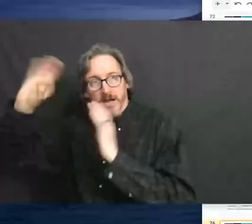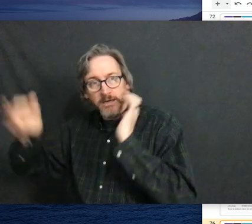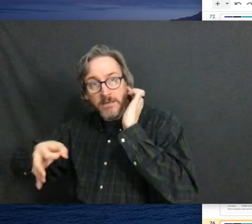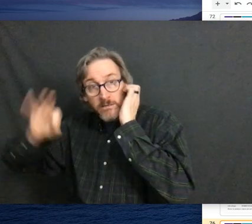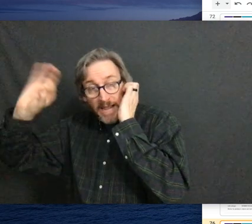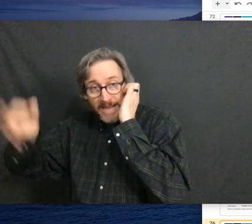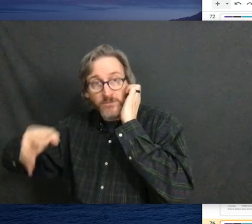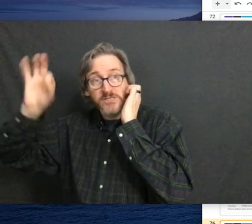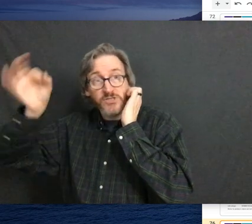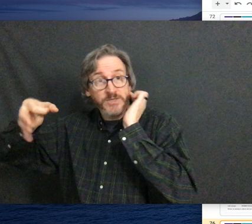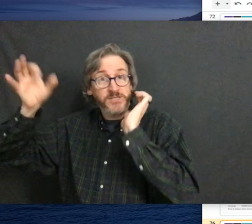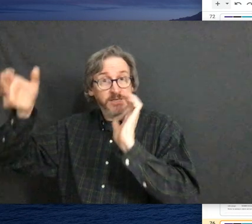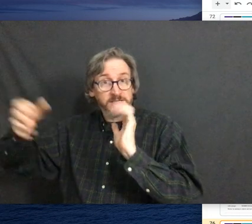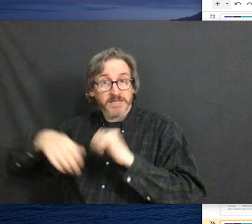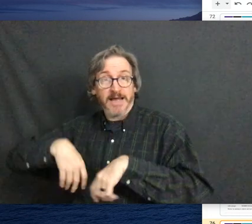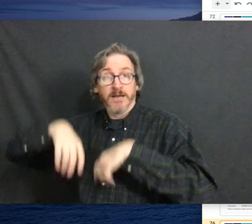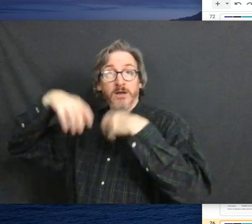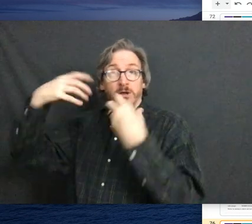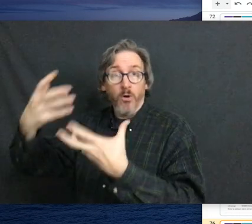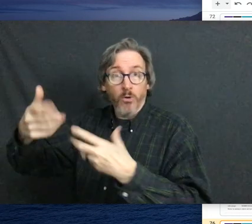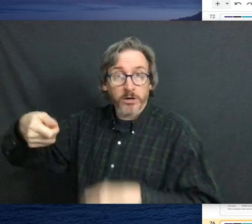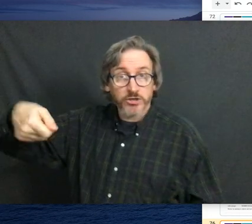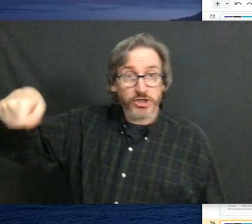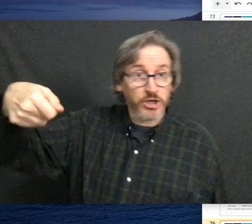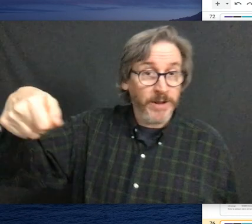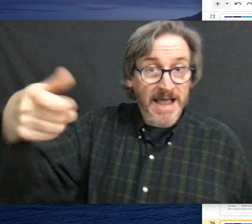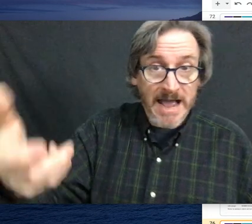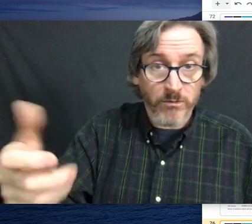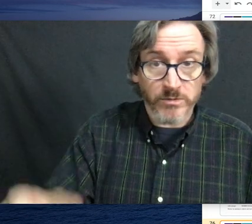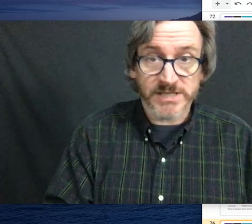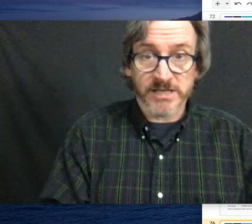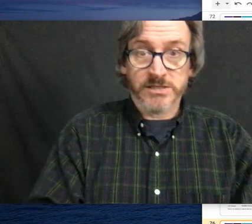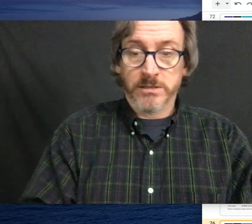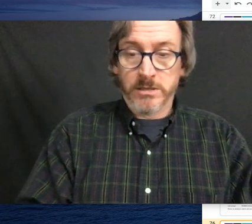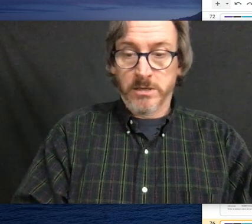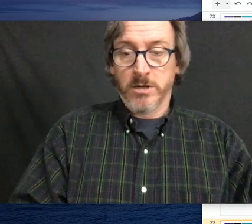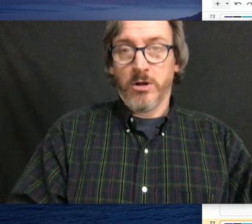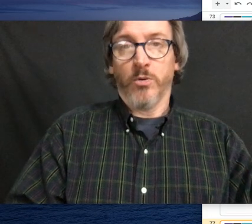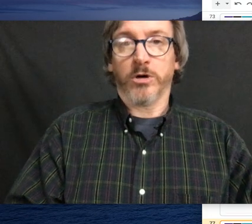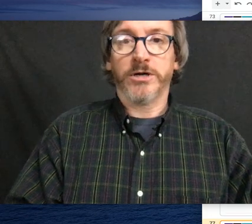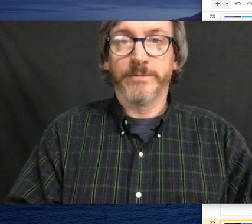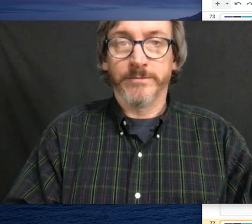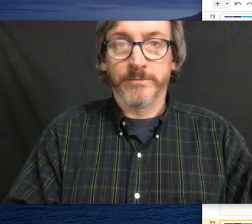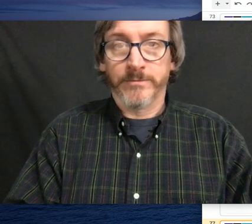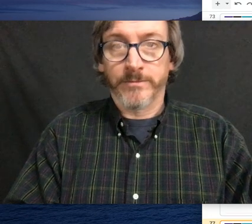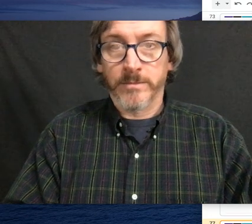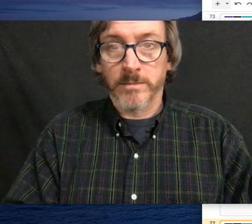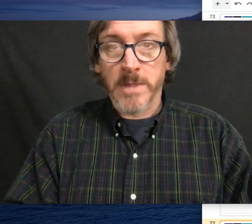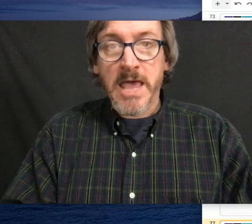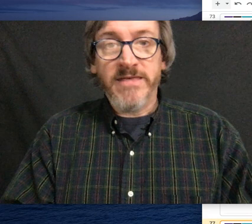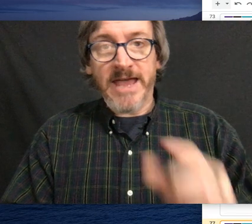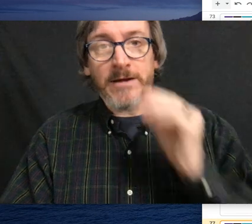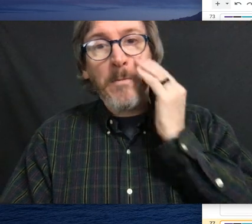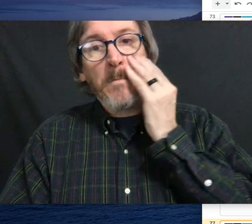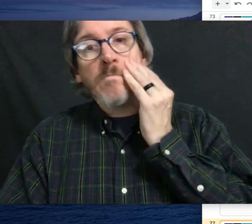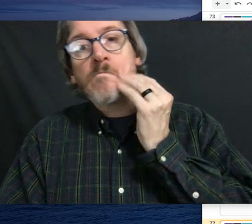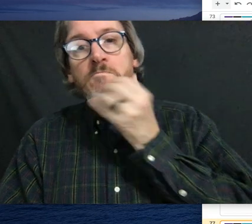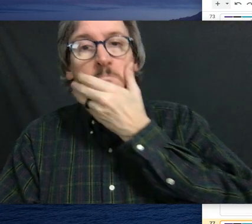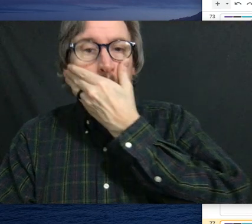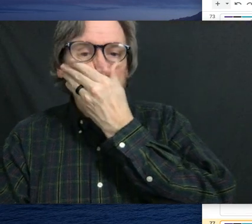adding on handles and switches and things like that, or just showing how those things work.